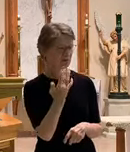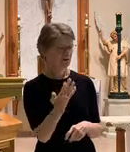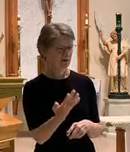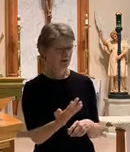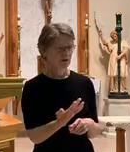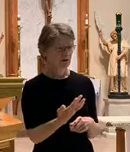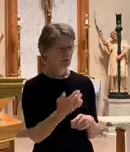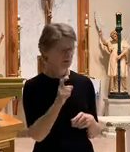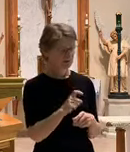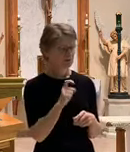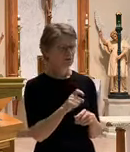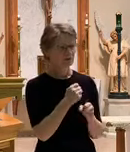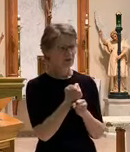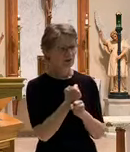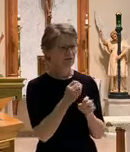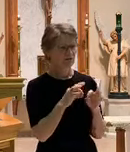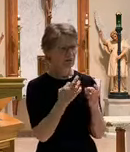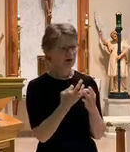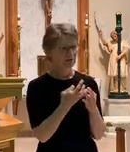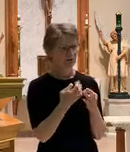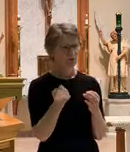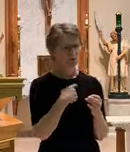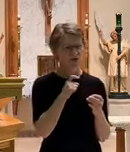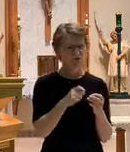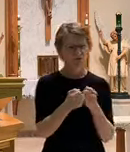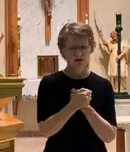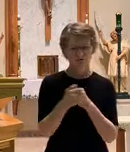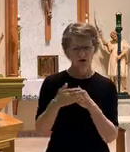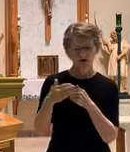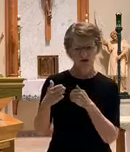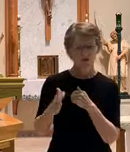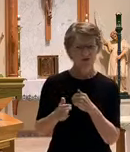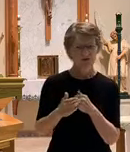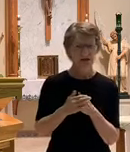foremost. We love our neighbor as ourselves.